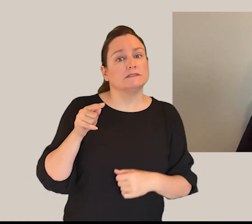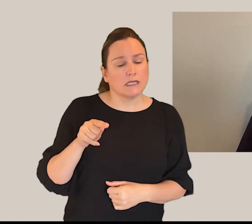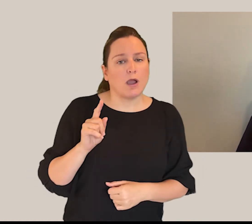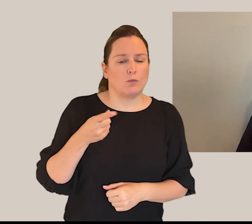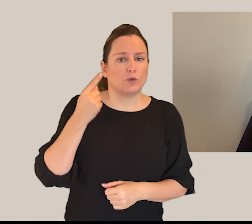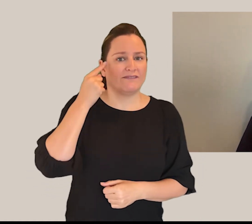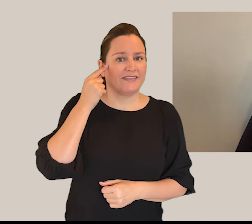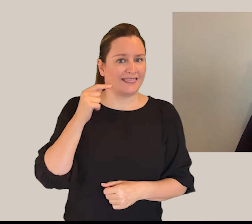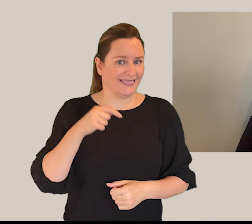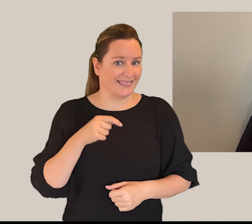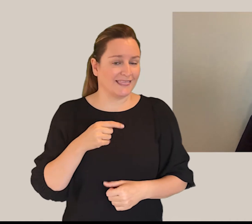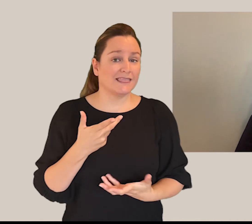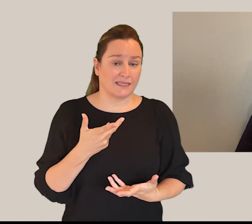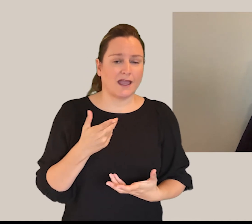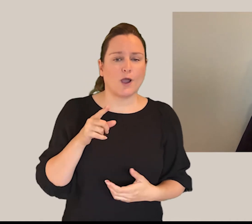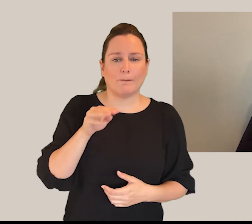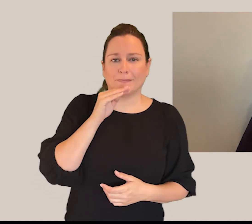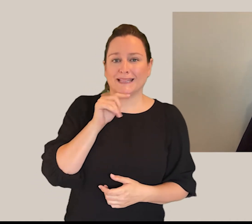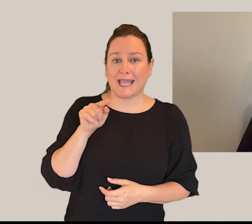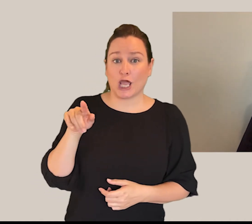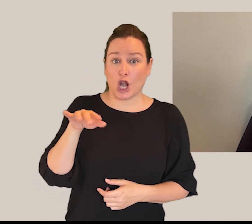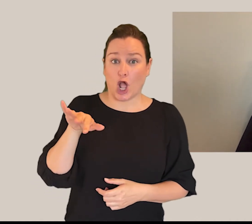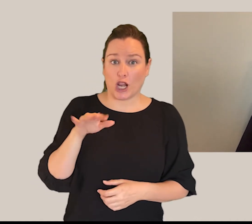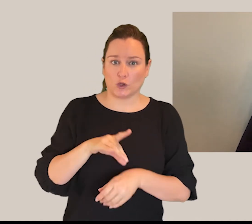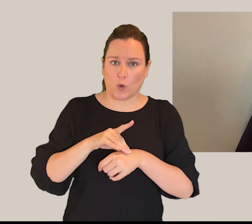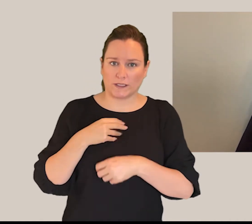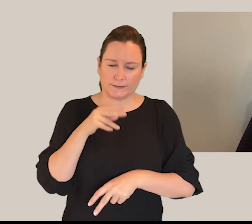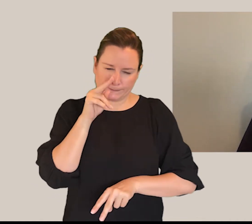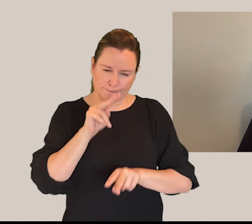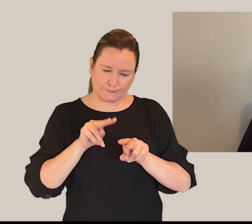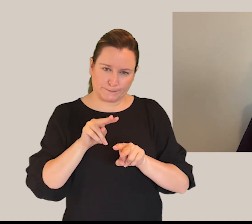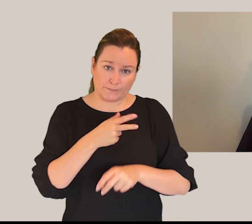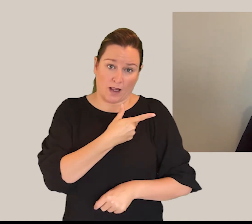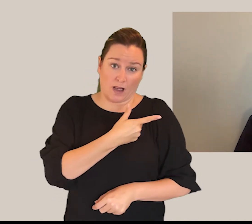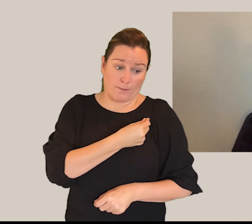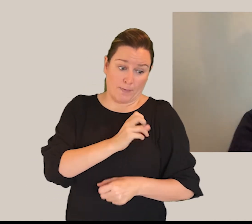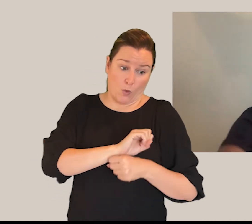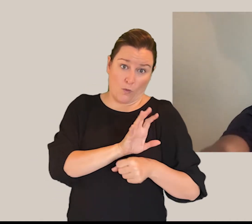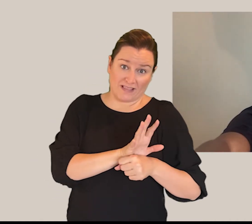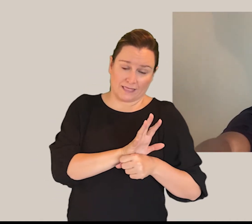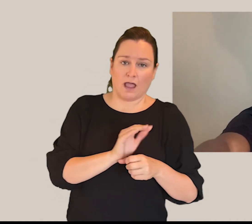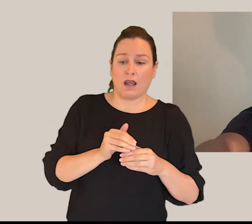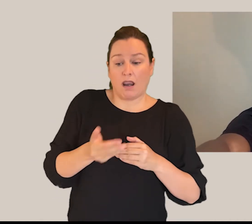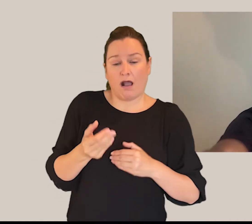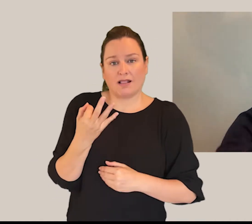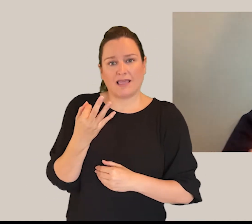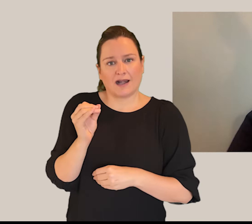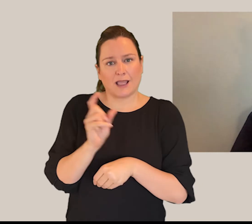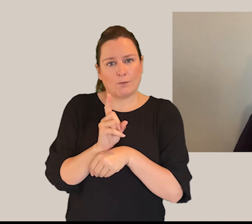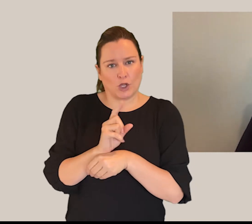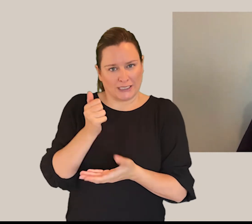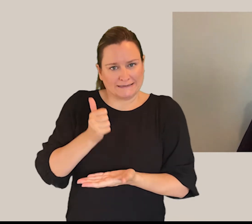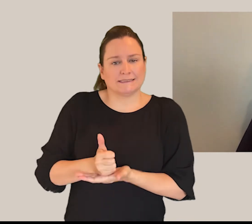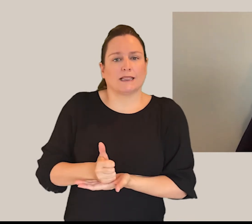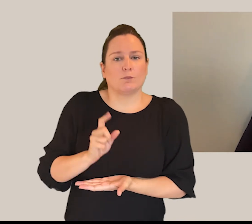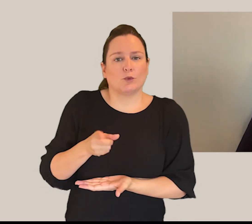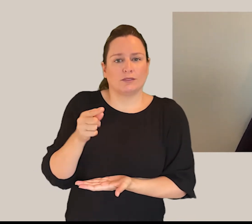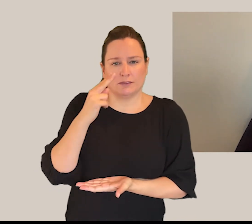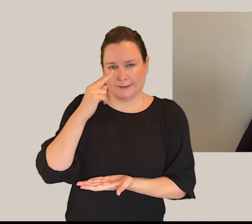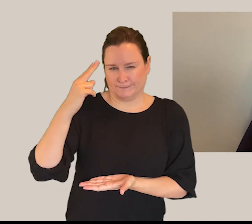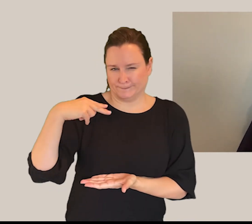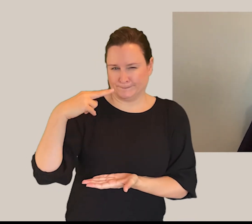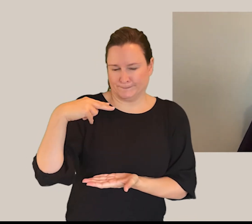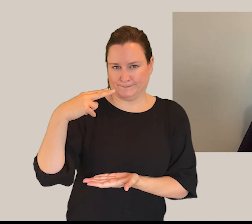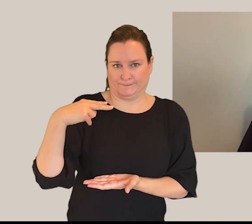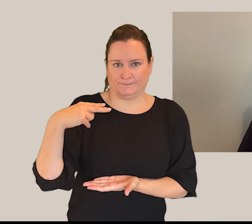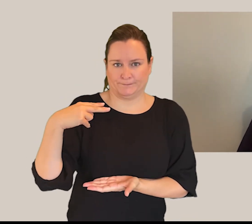vaccines or injectables, you will be monitored mandatorily for 30 minutes after vaccination. In addition, if you don't